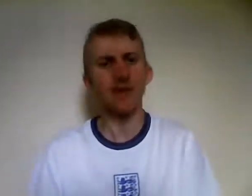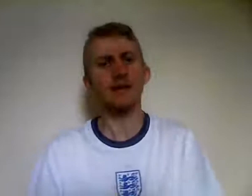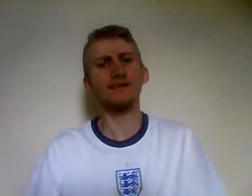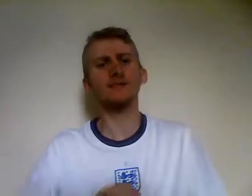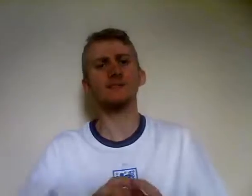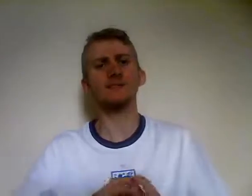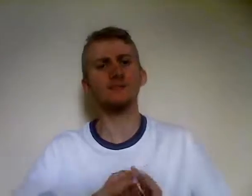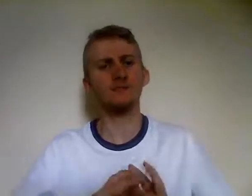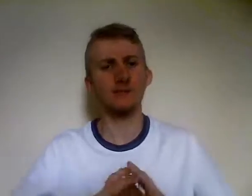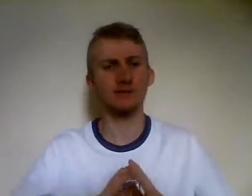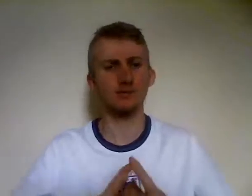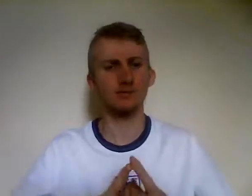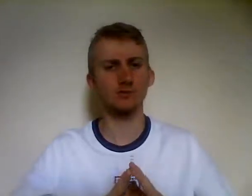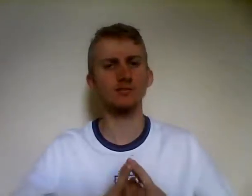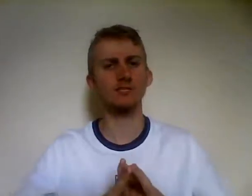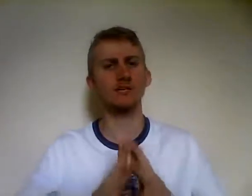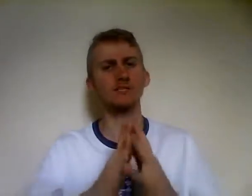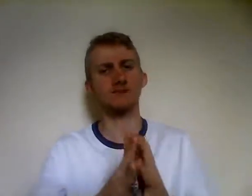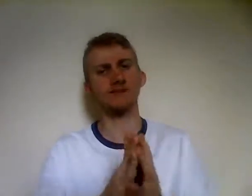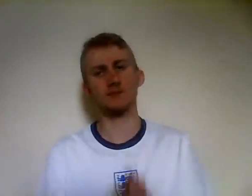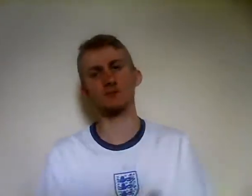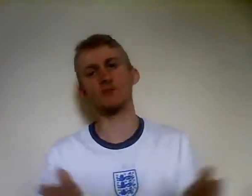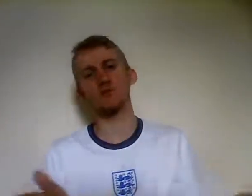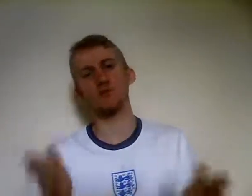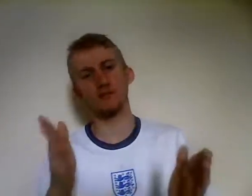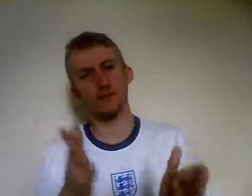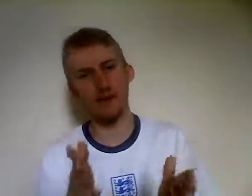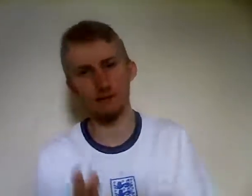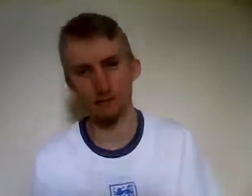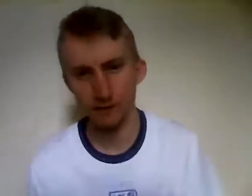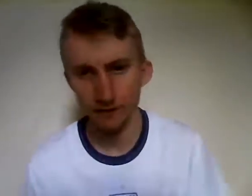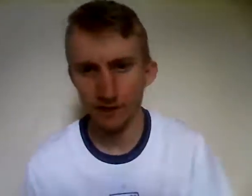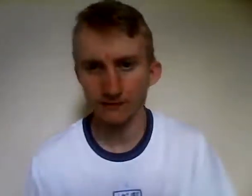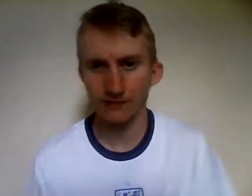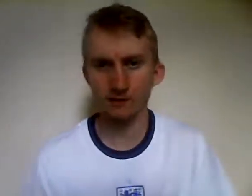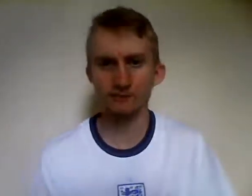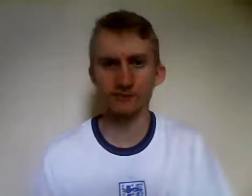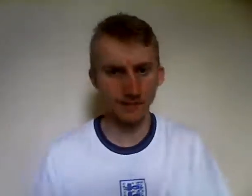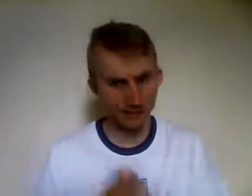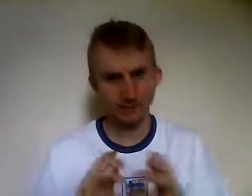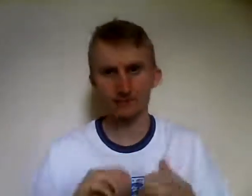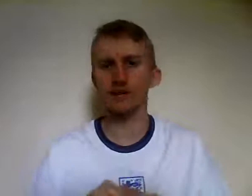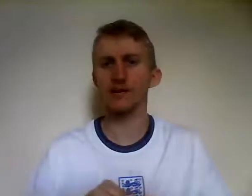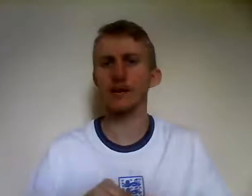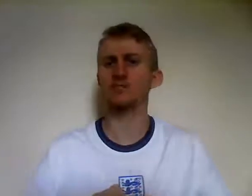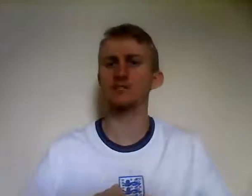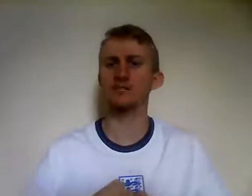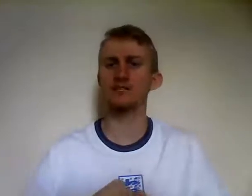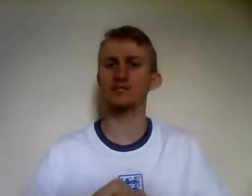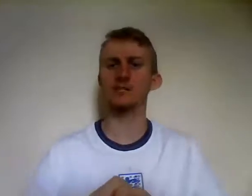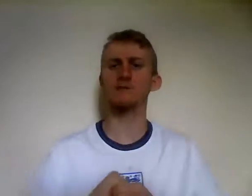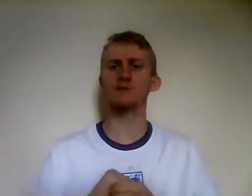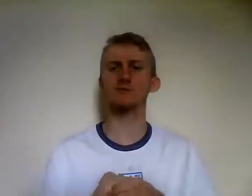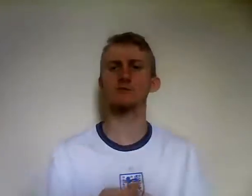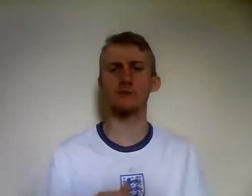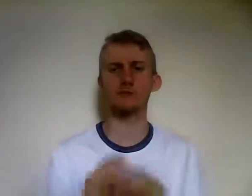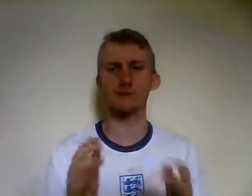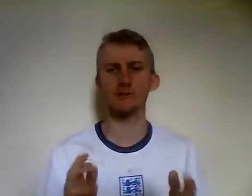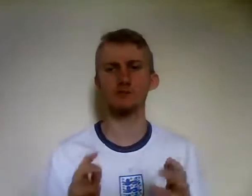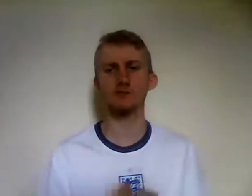In 1958, Crawley changed their name to Crawley Town. Town retained their amateur status and went on to win the